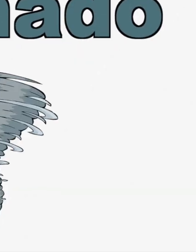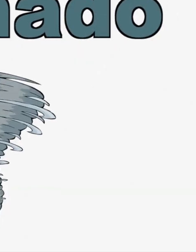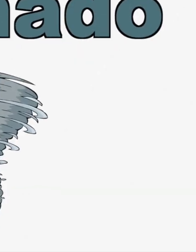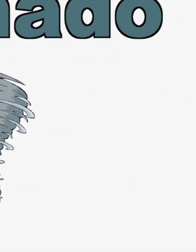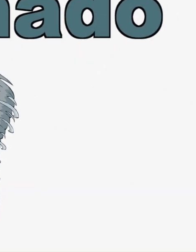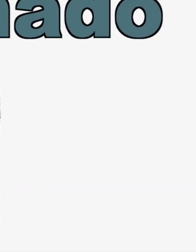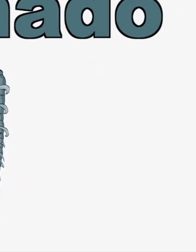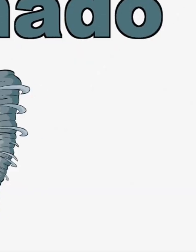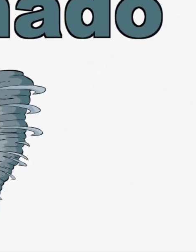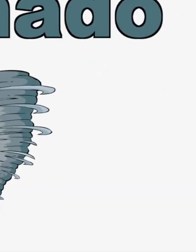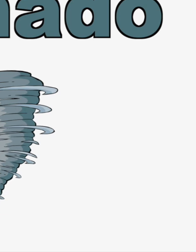Tornado.